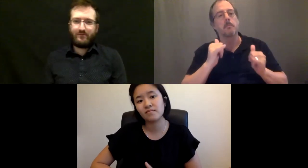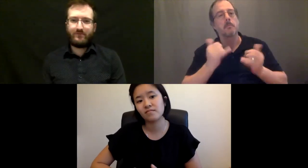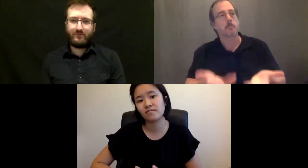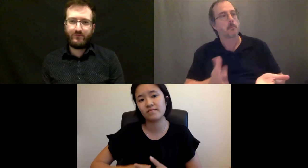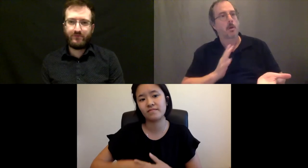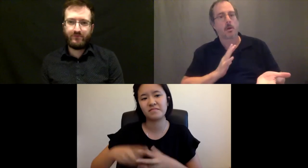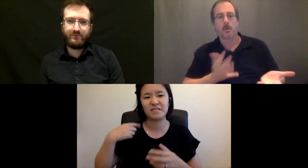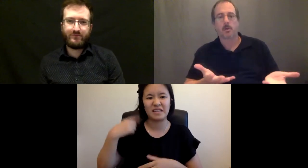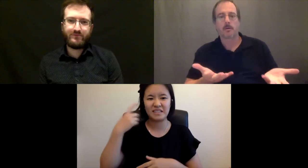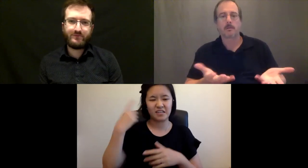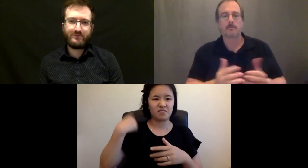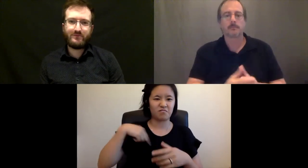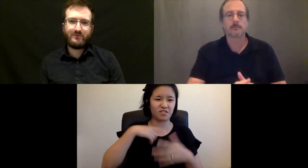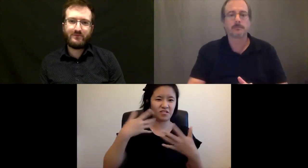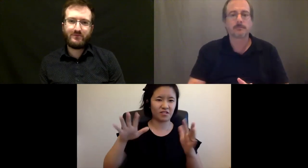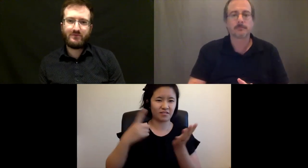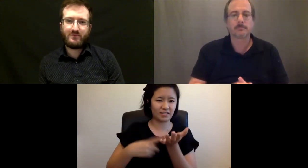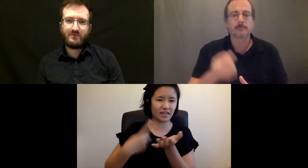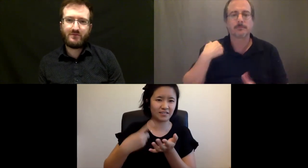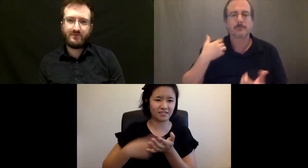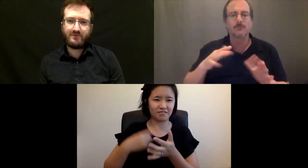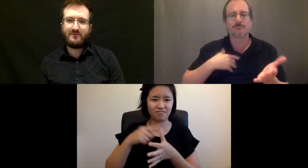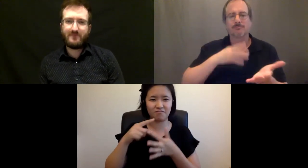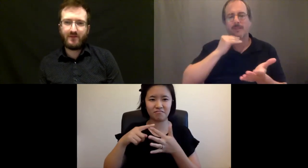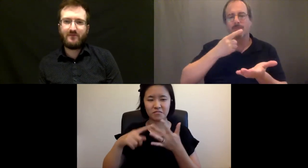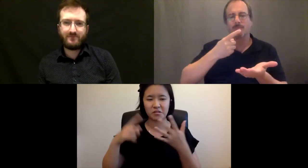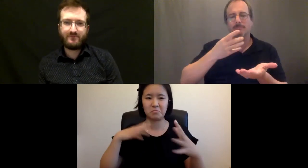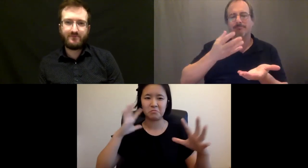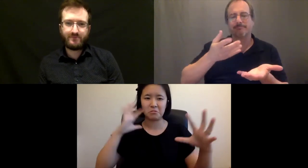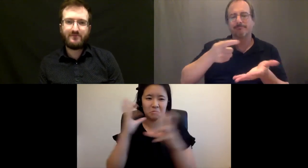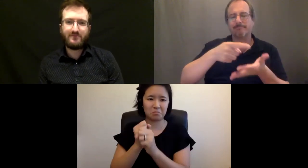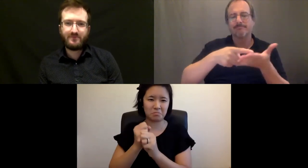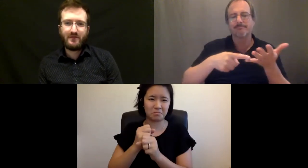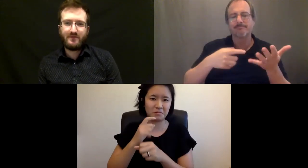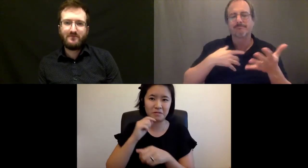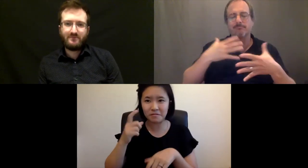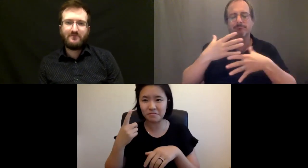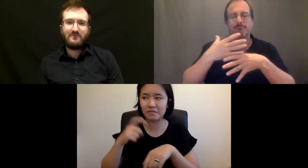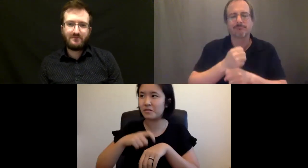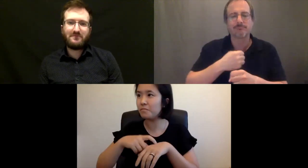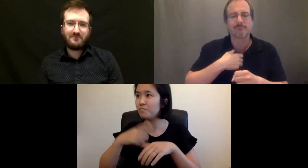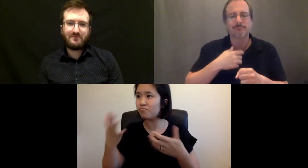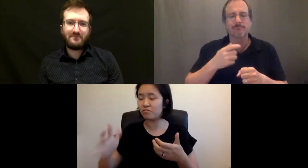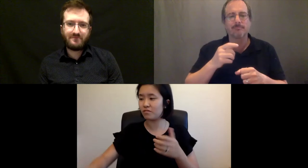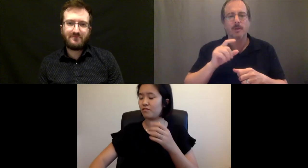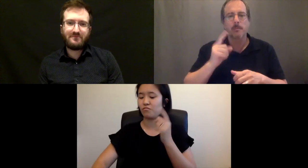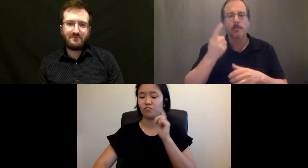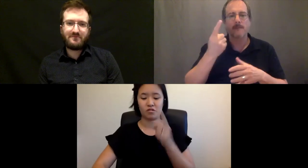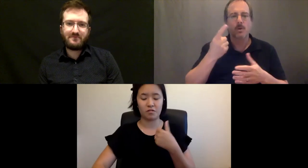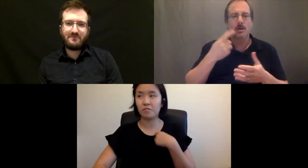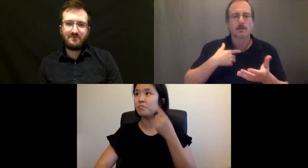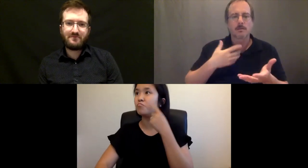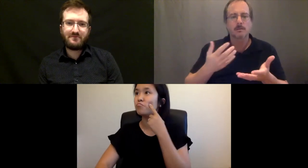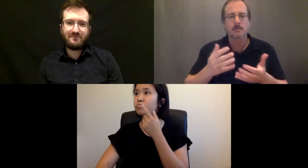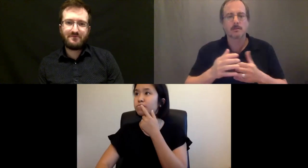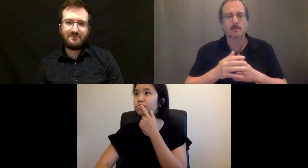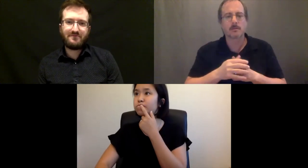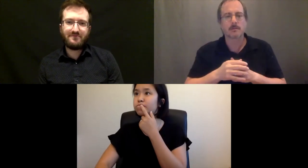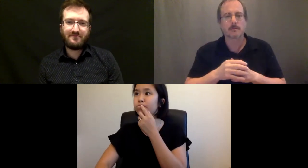I'm just wondering, in your view, what are the current issues for the deaf and deafblind youth seeking jobs? I did speak to it earlier,